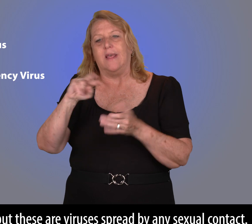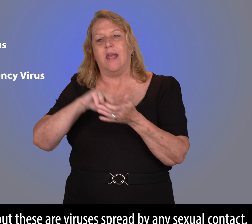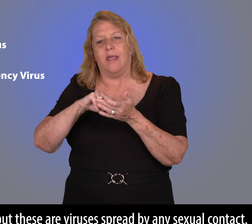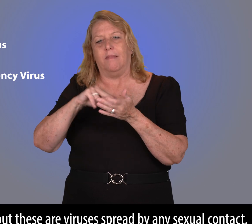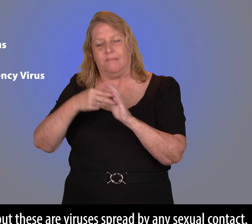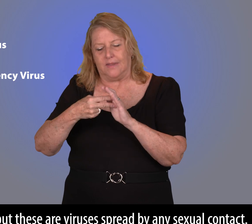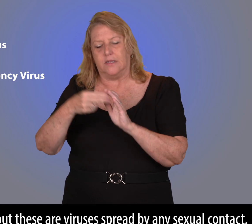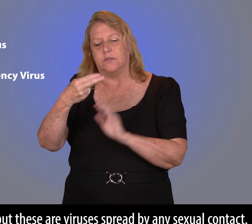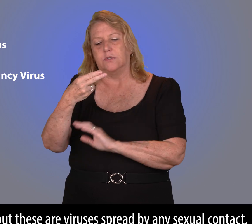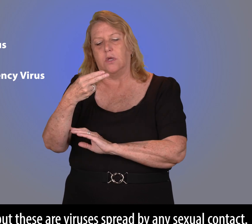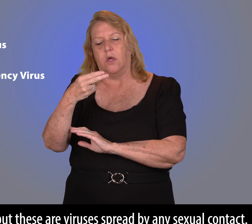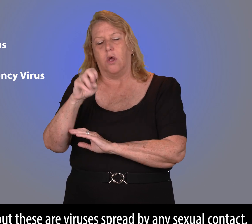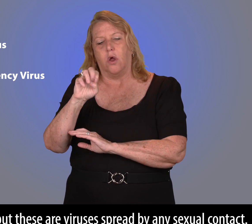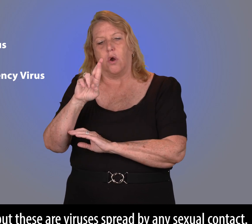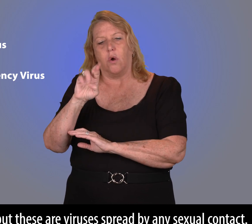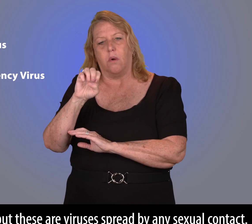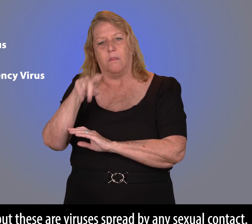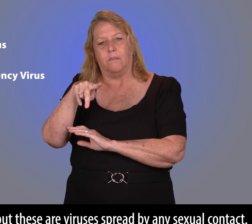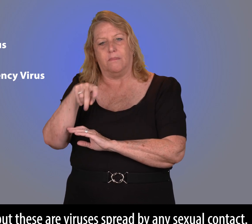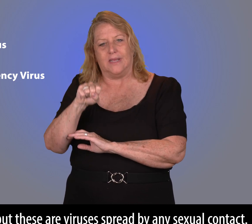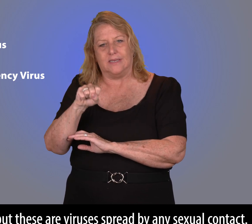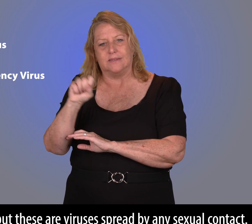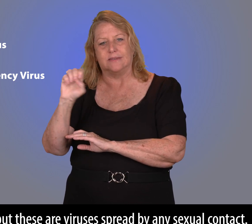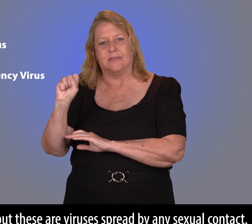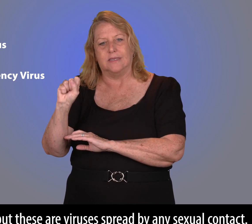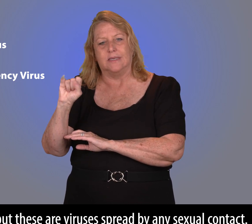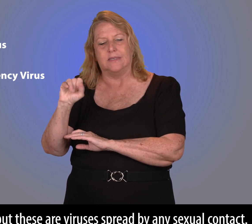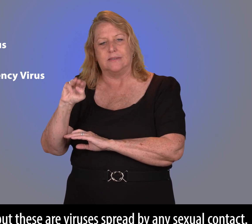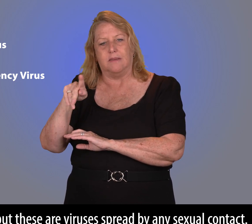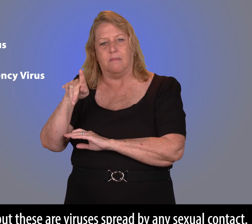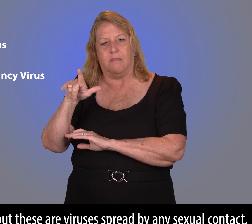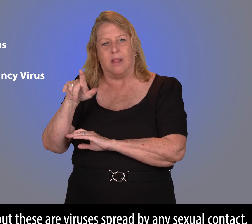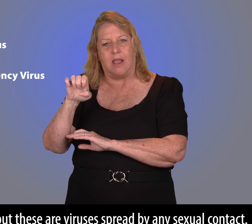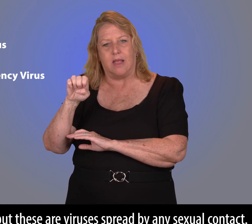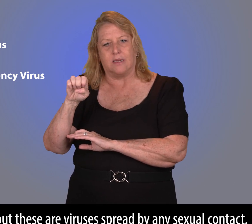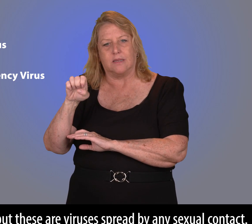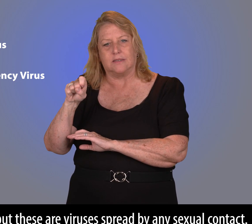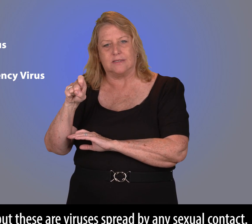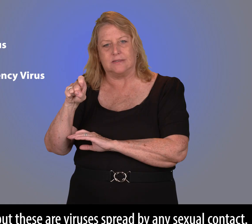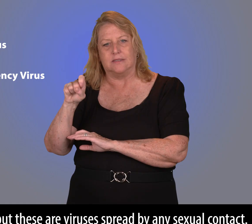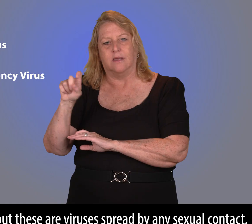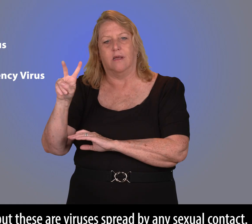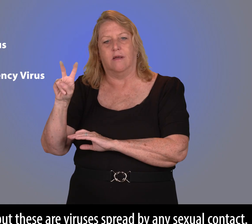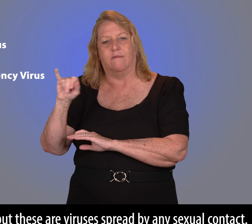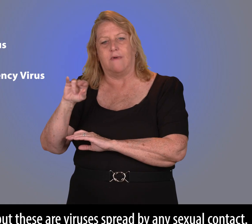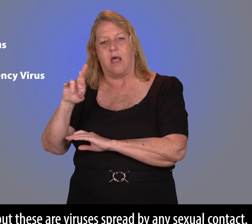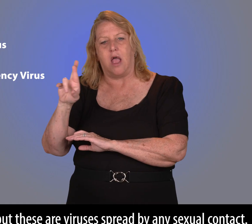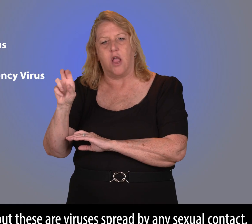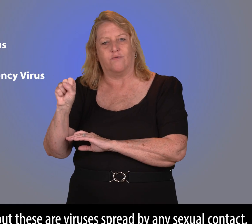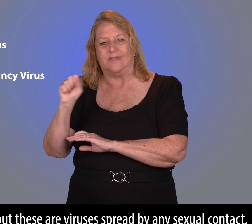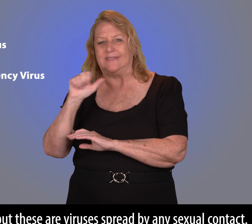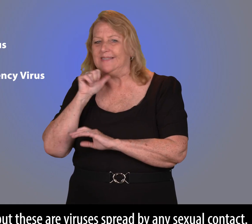same. But these are viruses spread by any sexual contact.